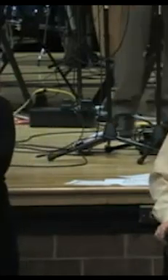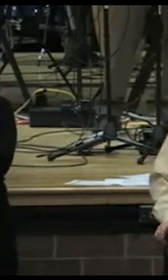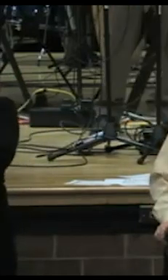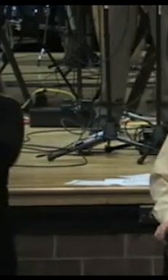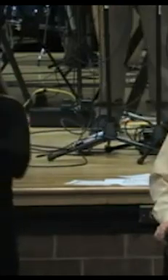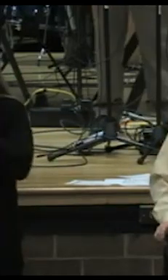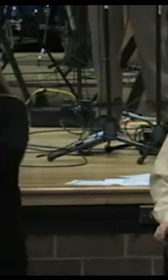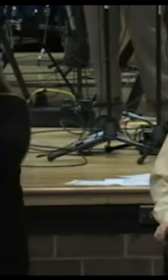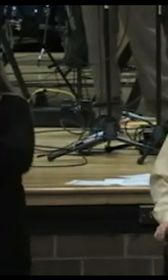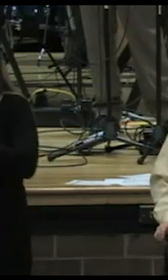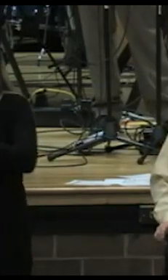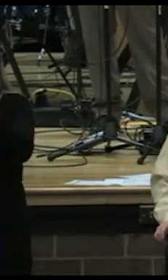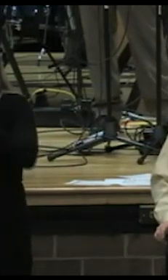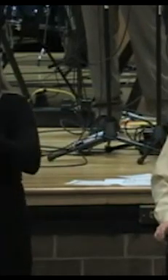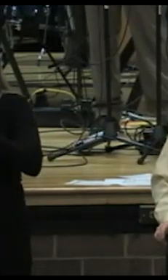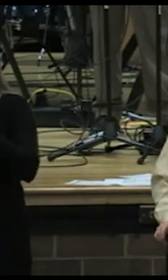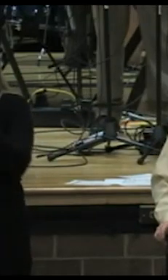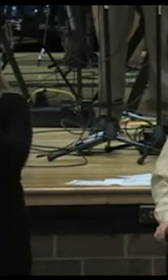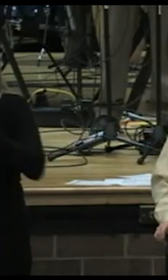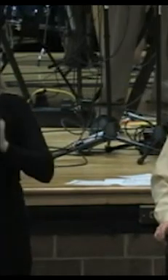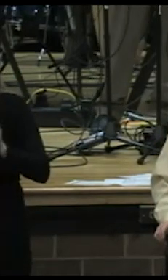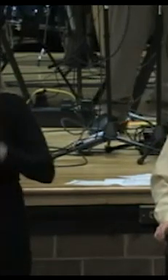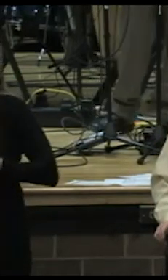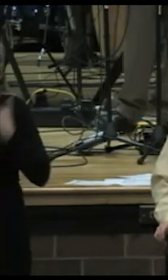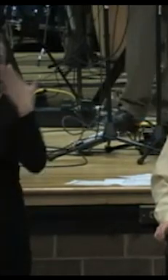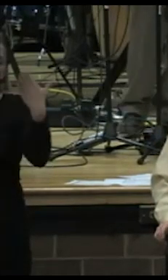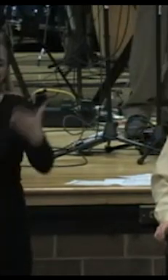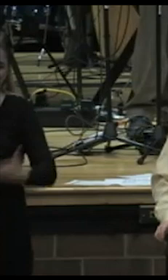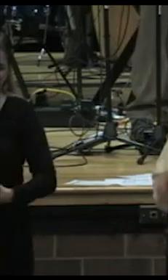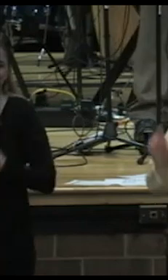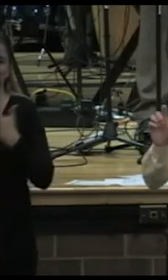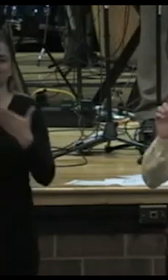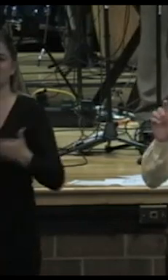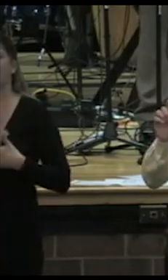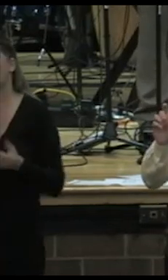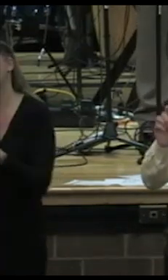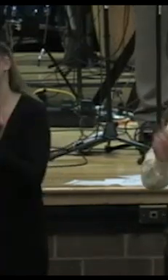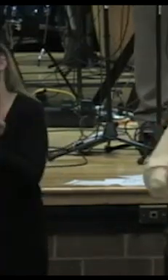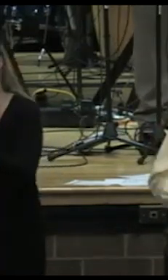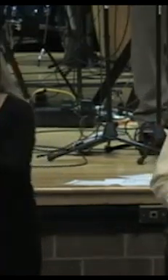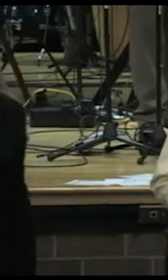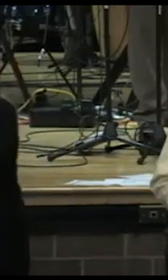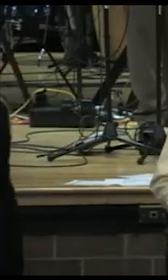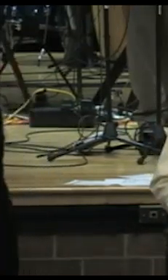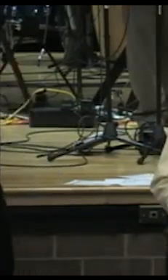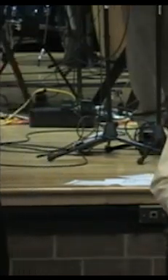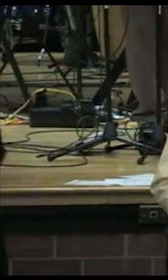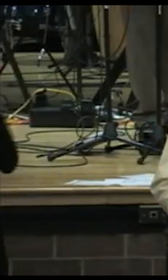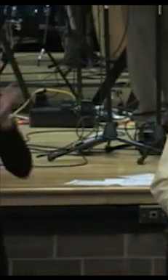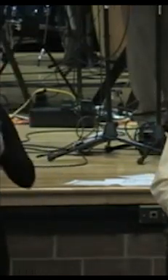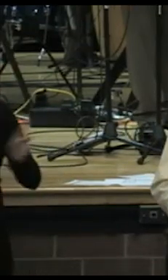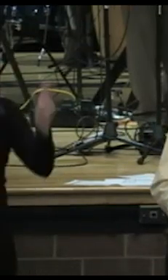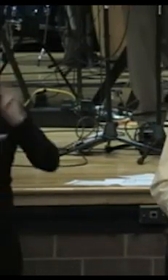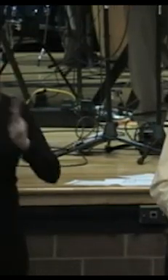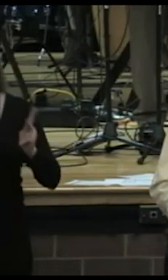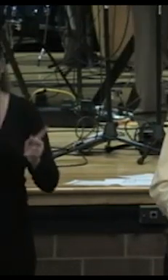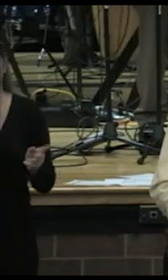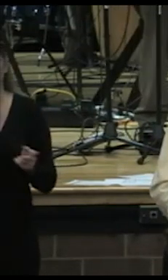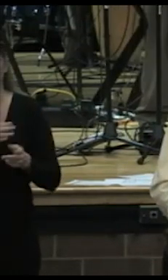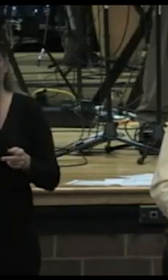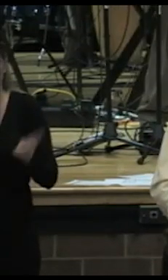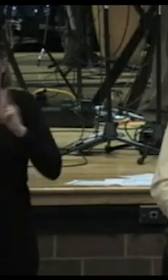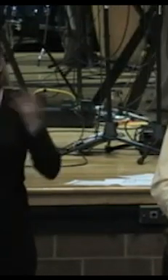become our hobby and our joy. Think about that phrase. That serving others would become our